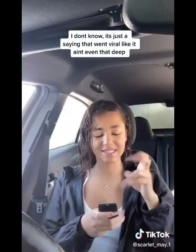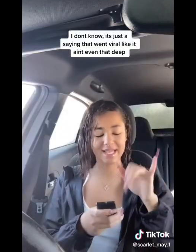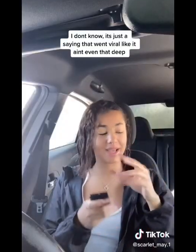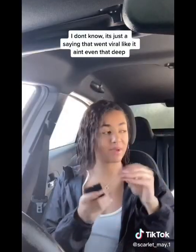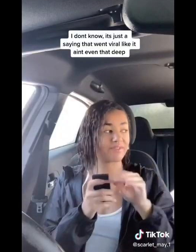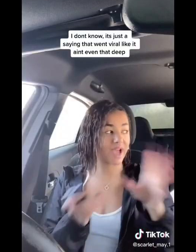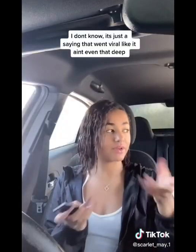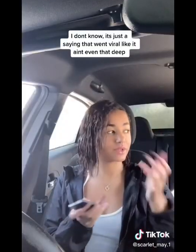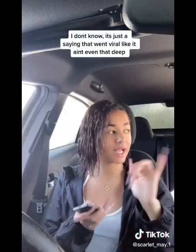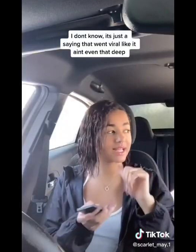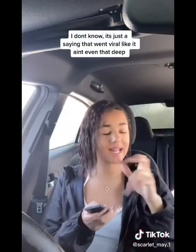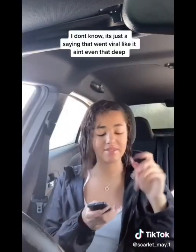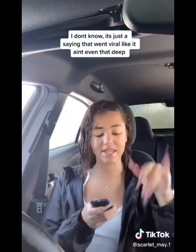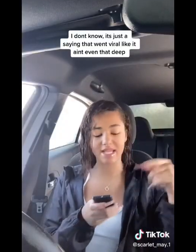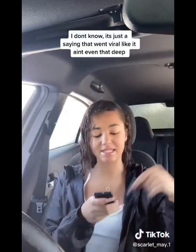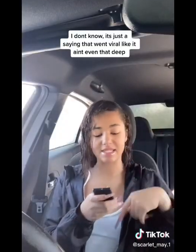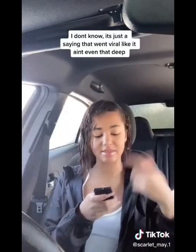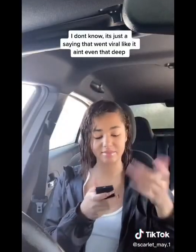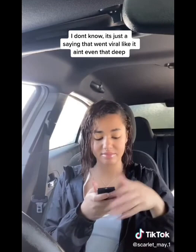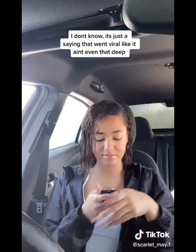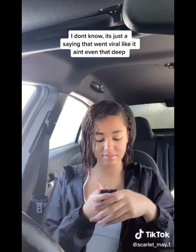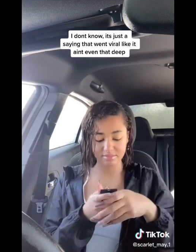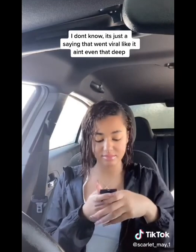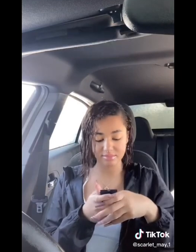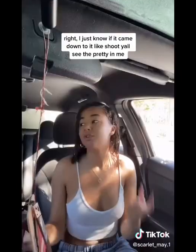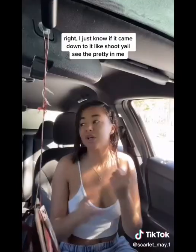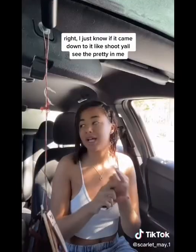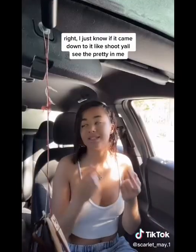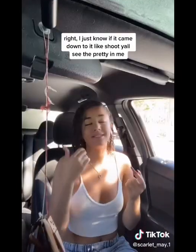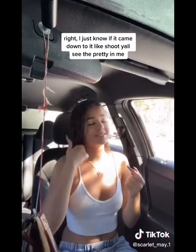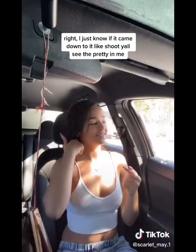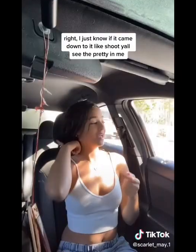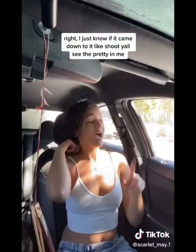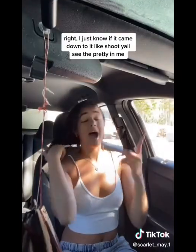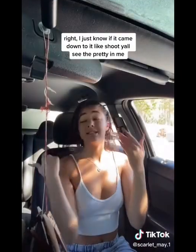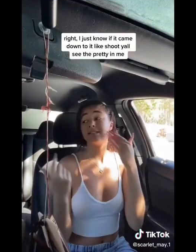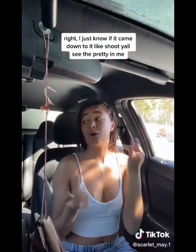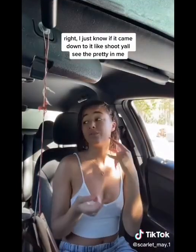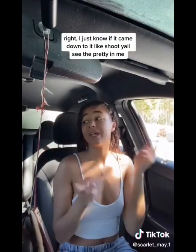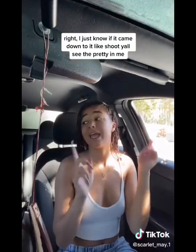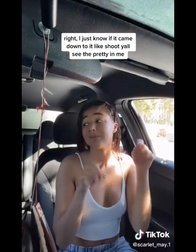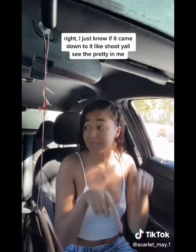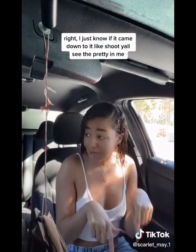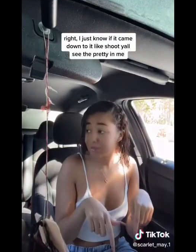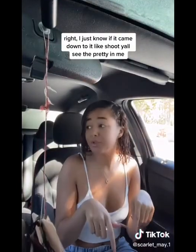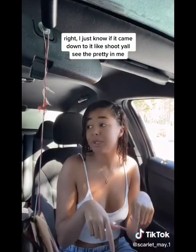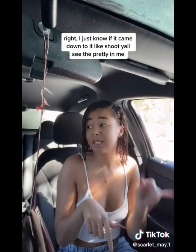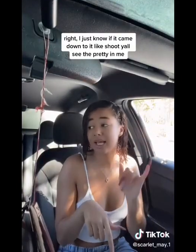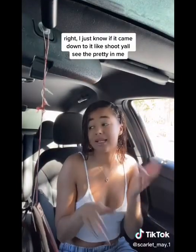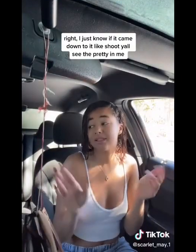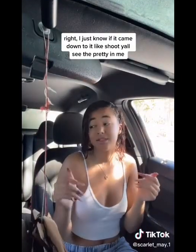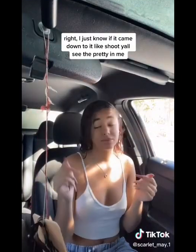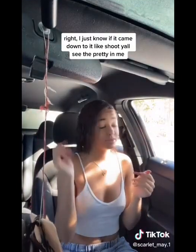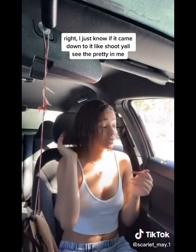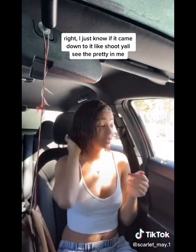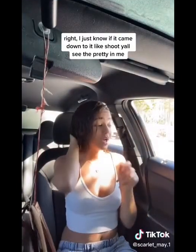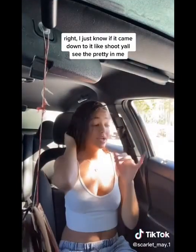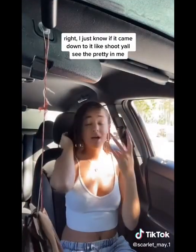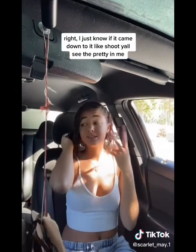that went viral. Like, it ain't even that deep. Right. I just know if it came down to it, like, shoot. Y'all seen the